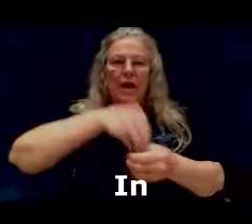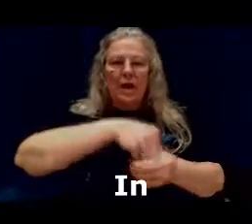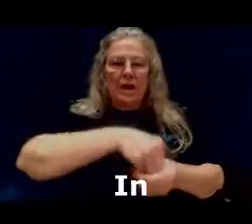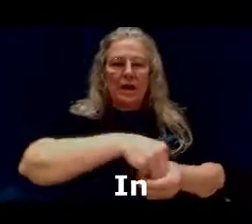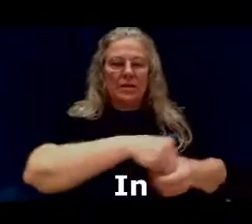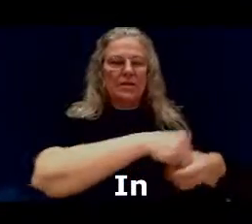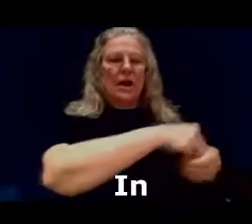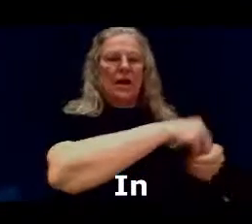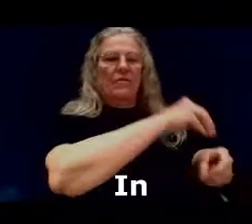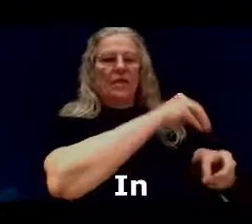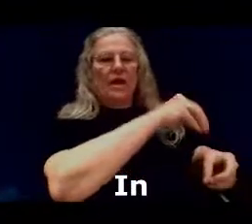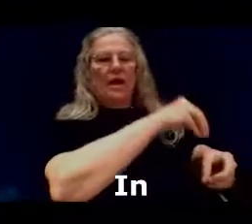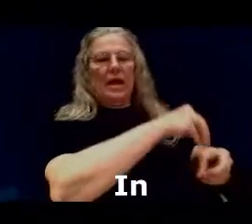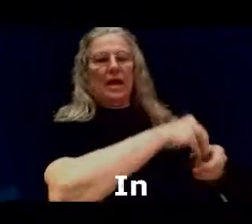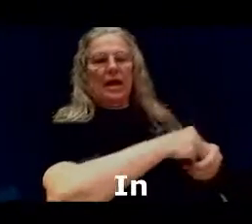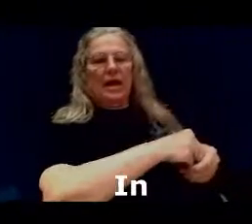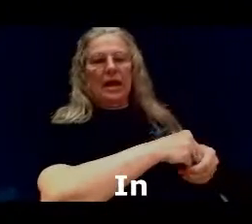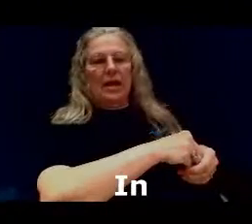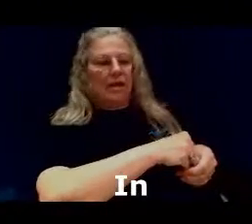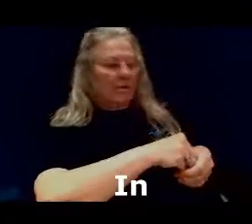hand inside of it. In.